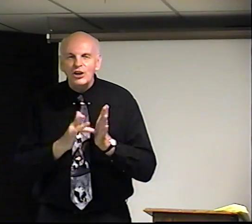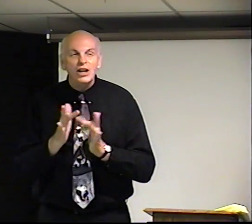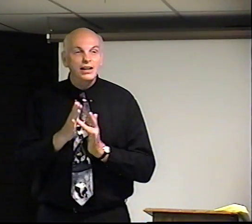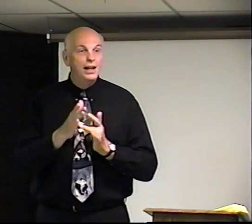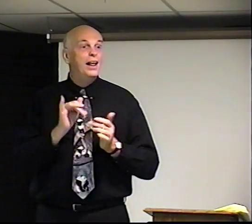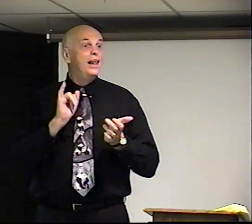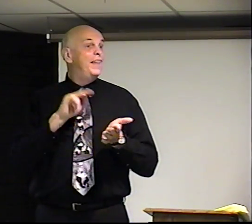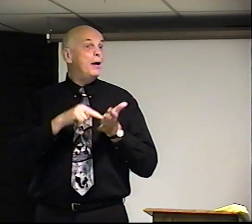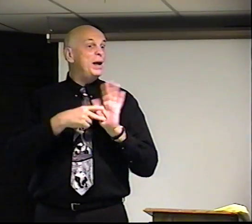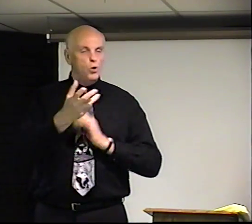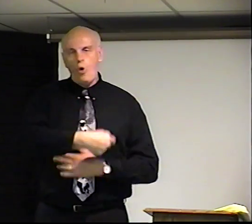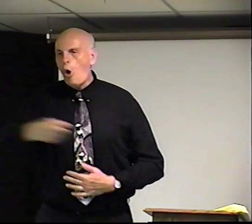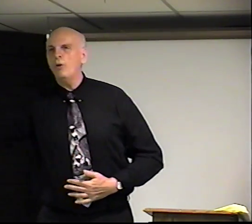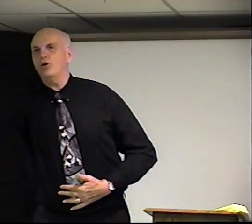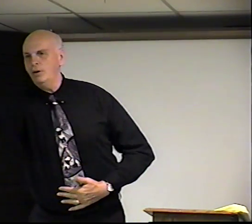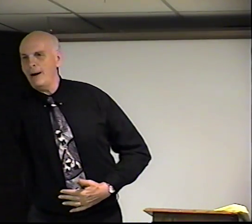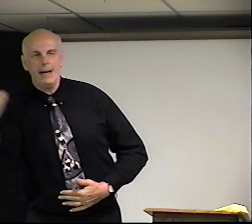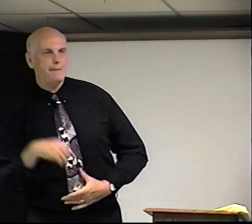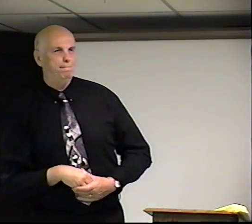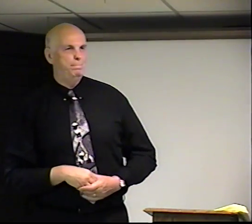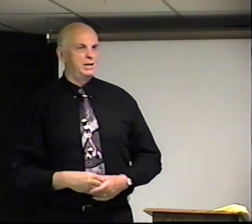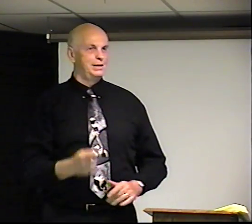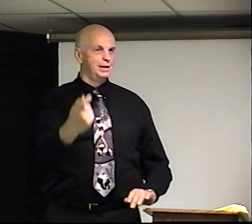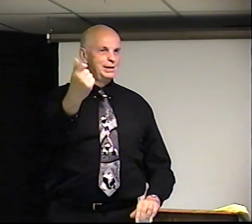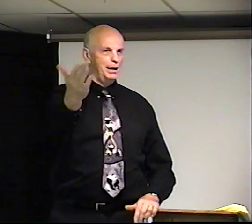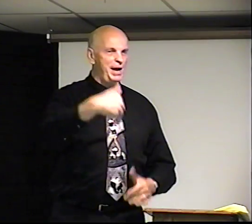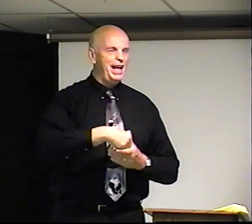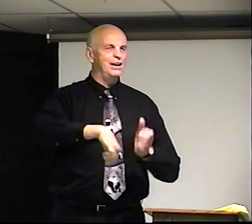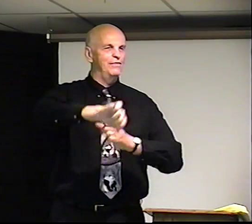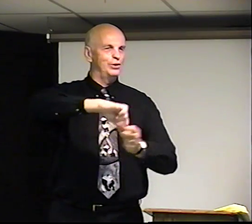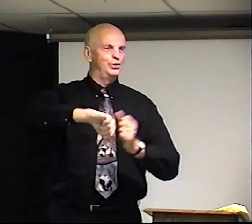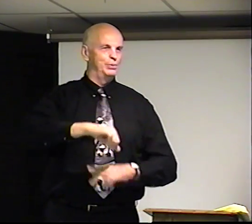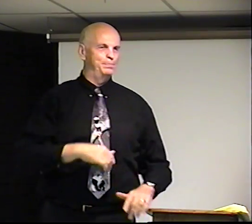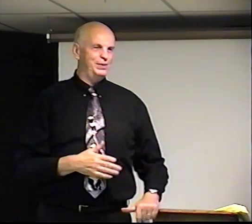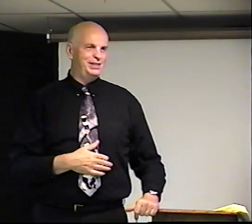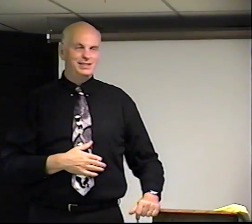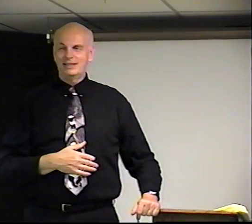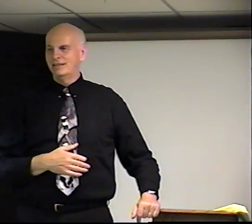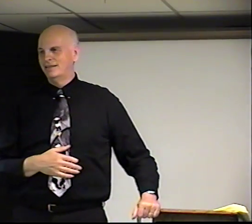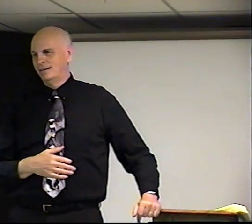you, Sid. That be you open up. Come on in. Come on in.